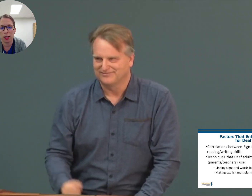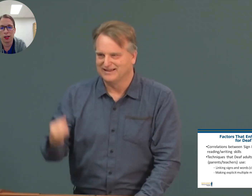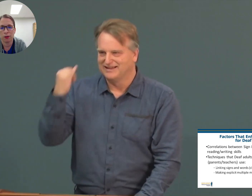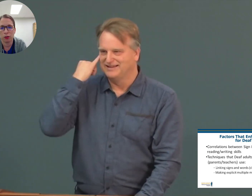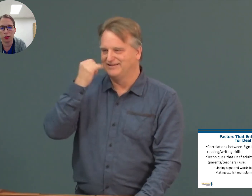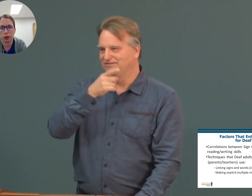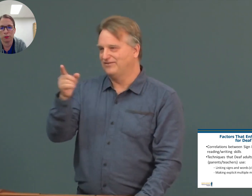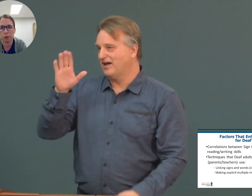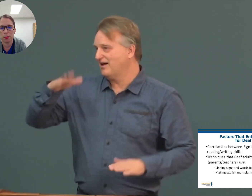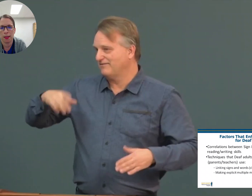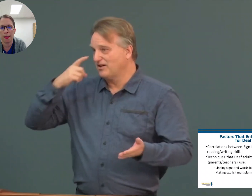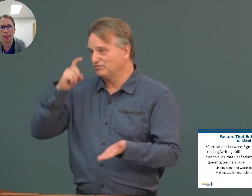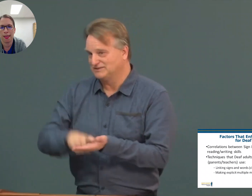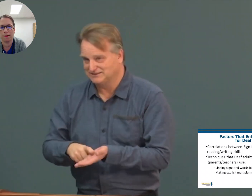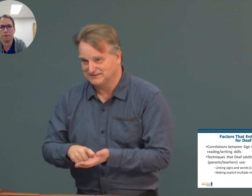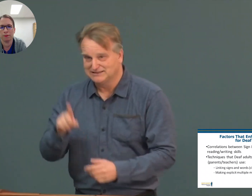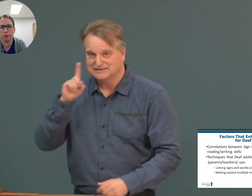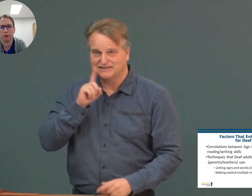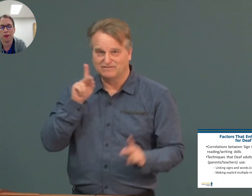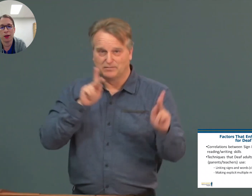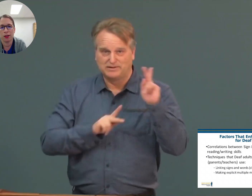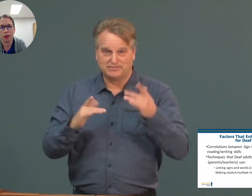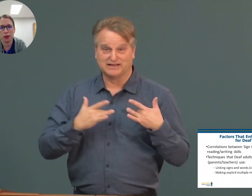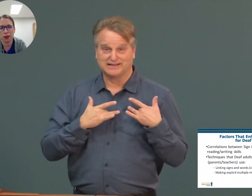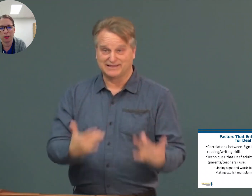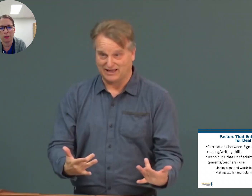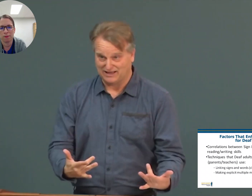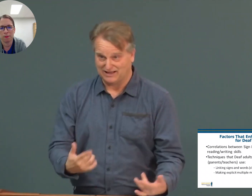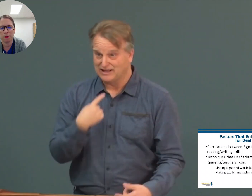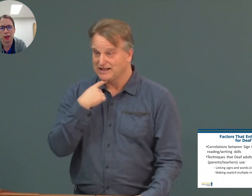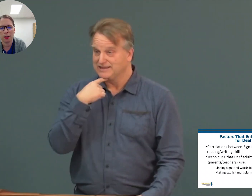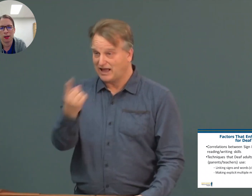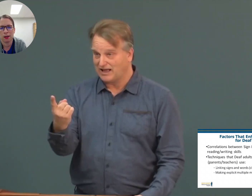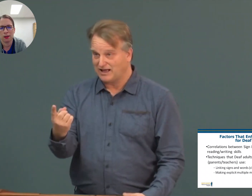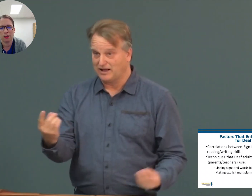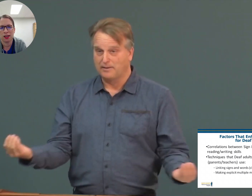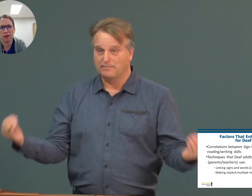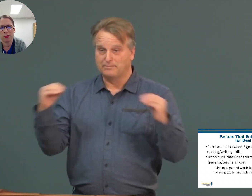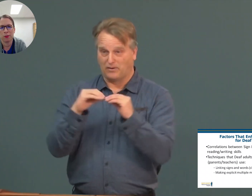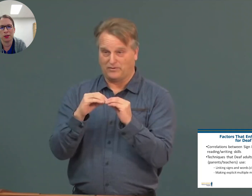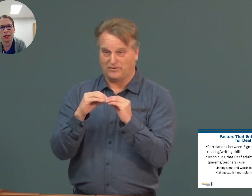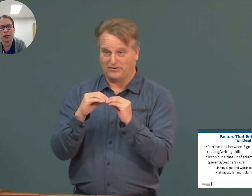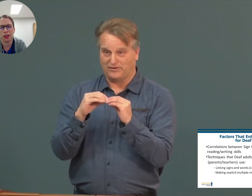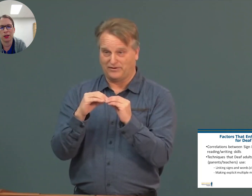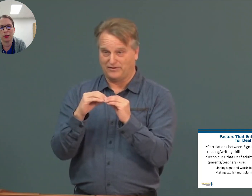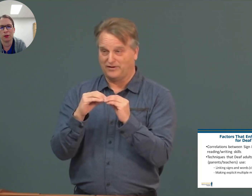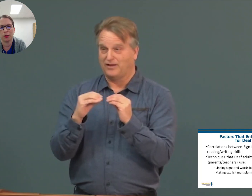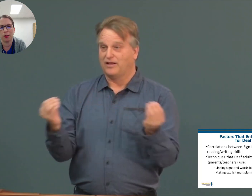deaf culture. If you haven't noticed, deaf people tend to tell you